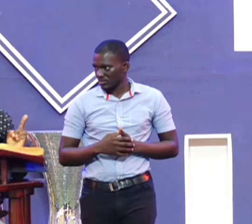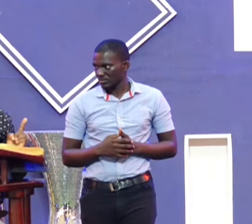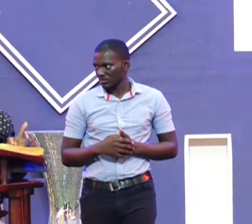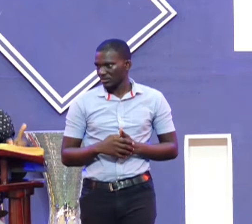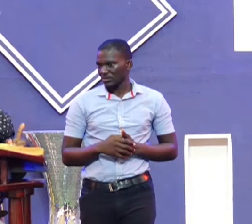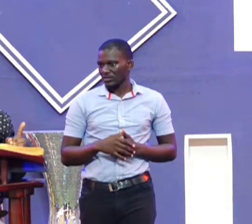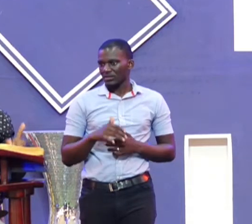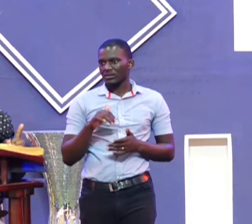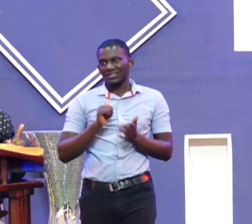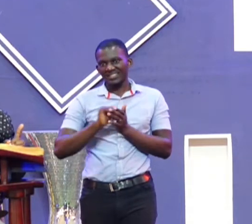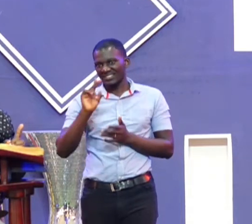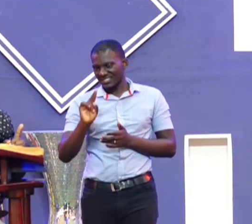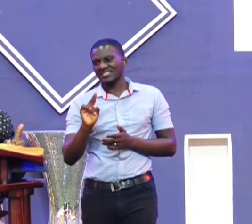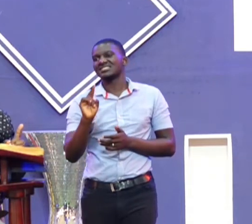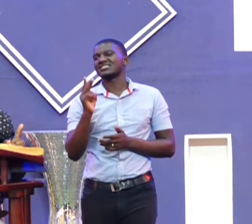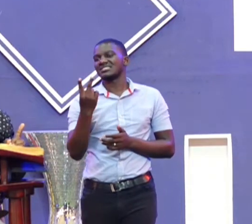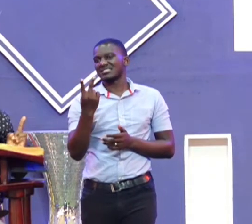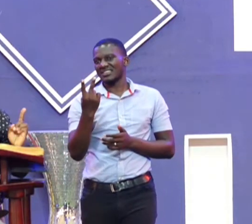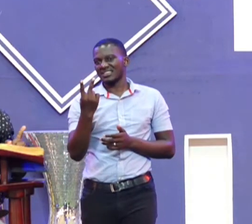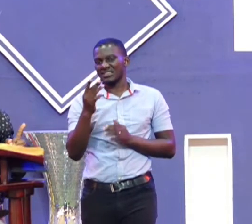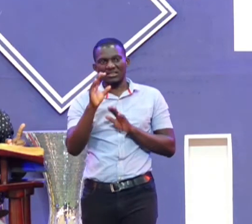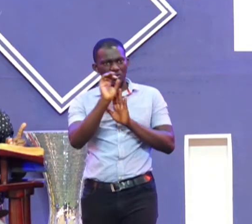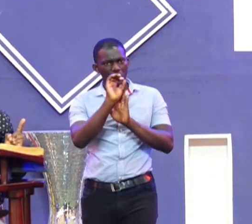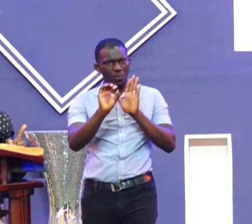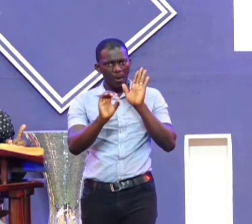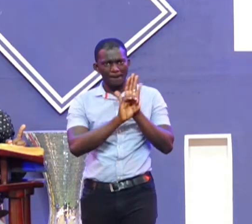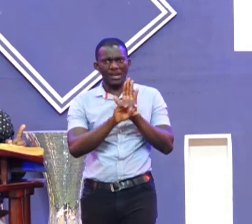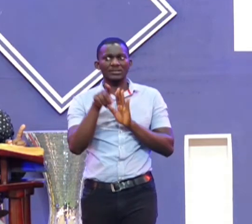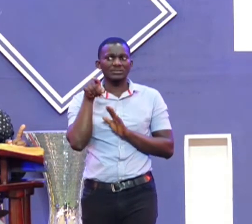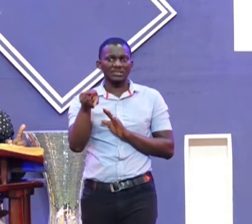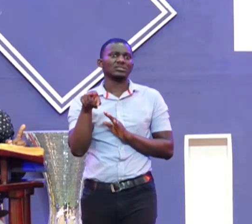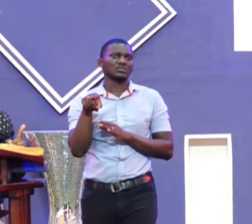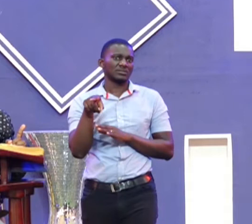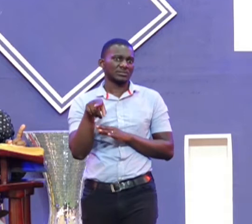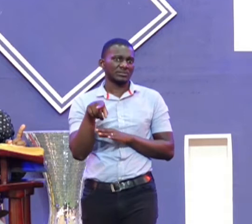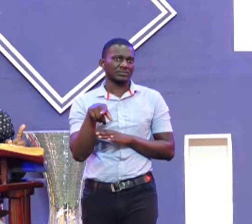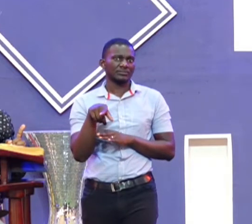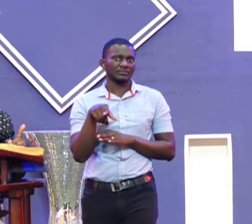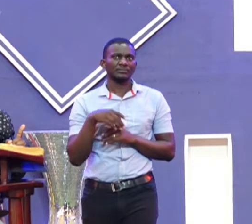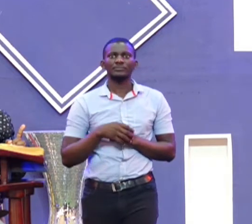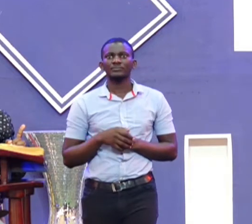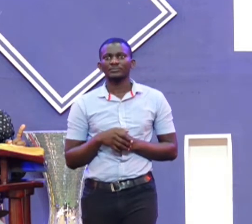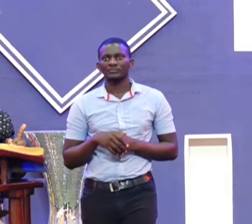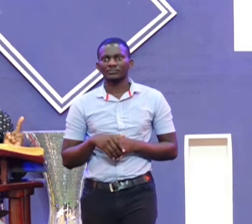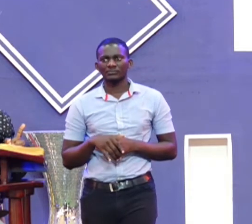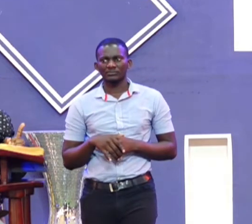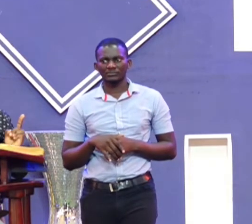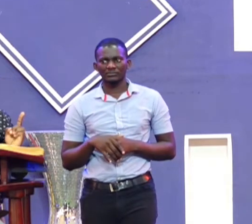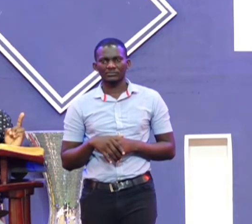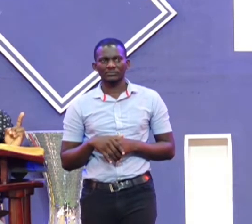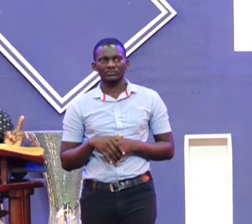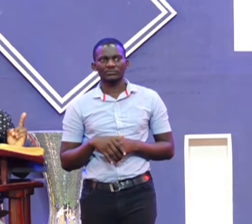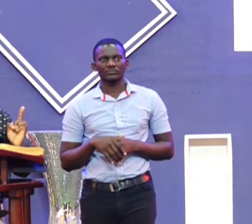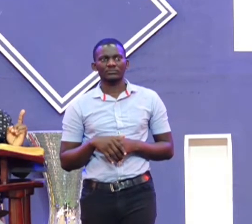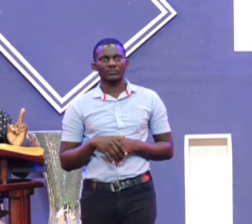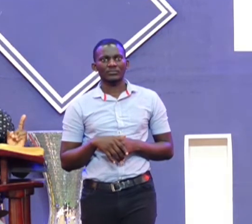kye kiragiro ekikulu eky'olubereberye. This is the first and great commandment. And the second, ekifaanana,